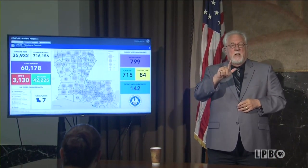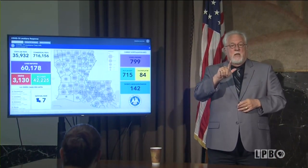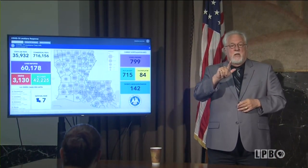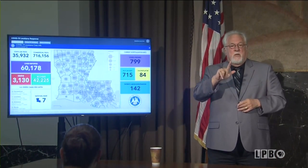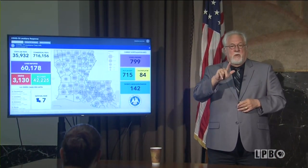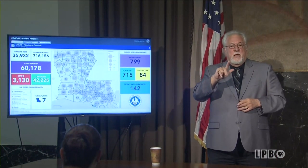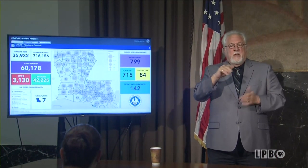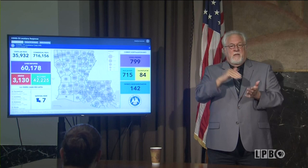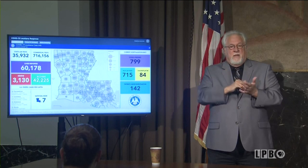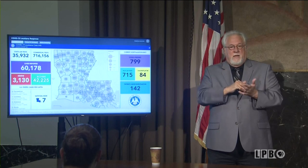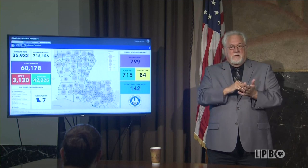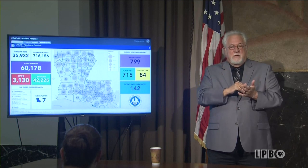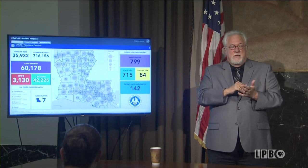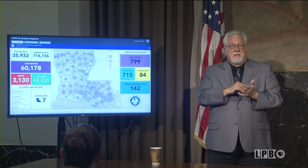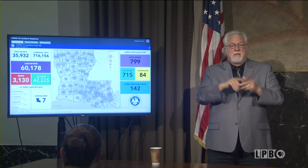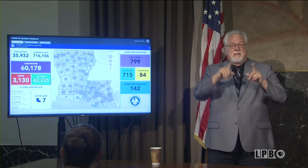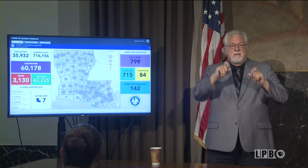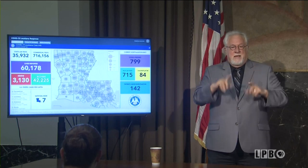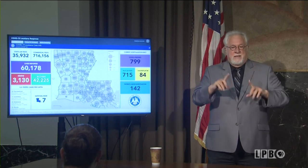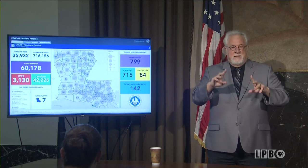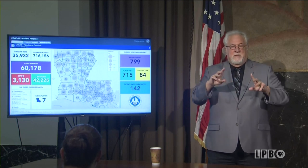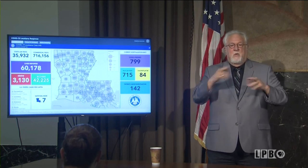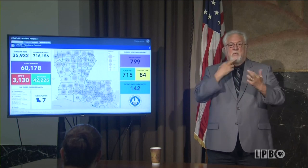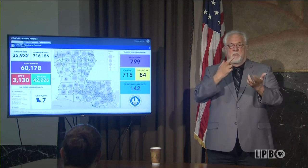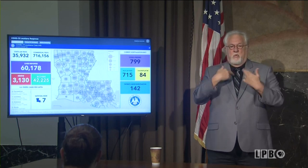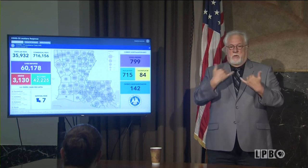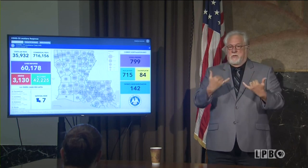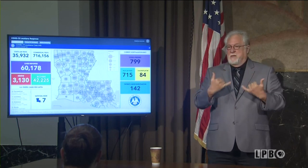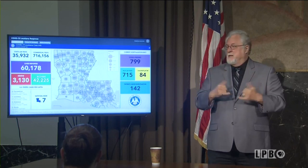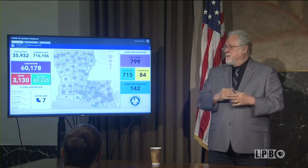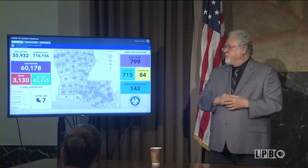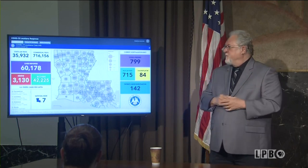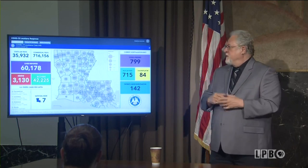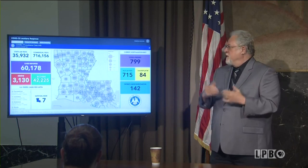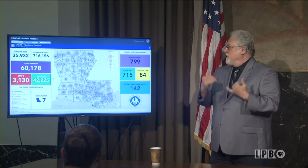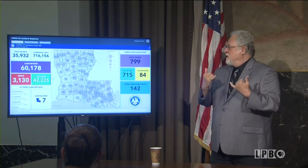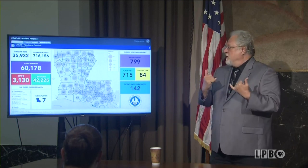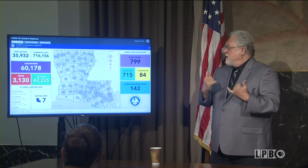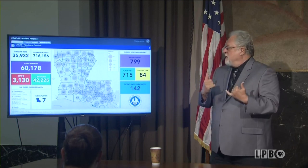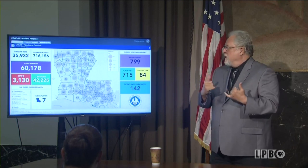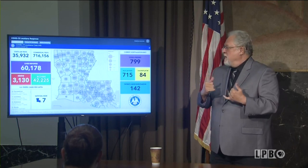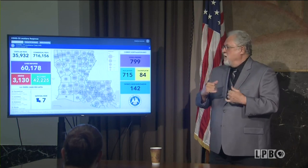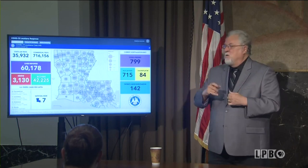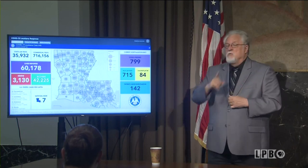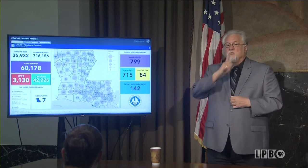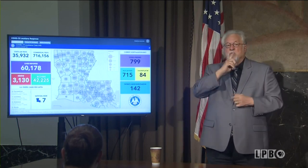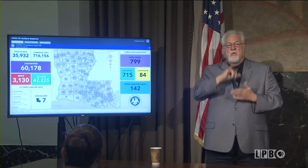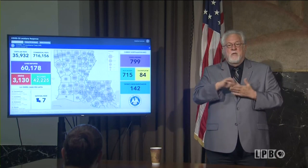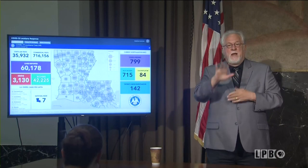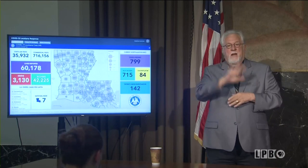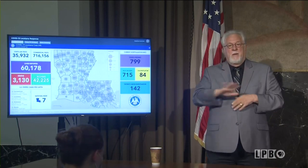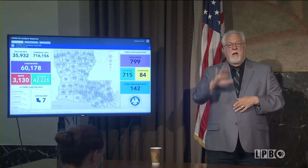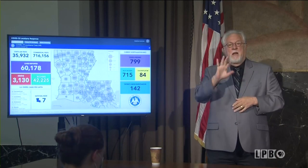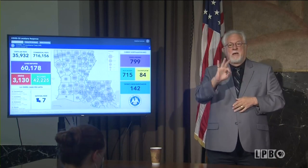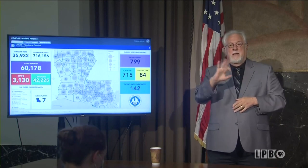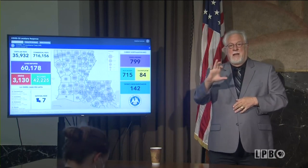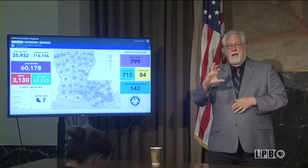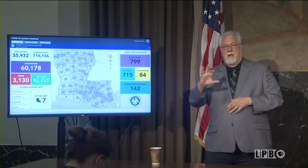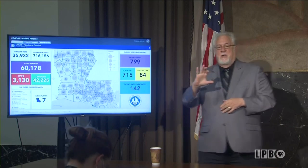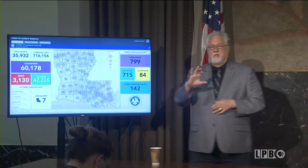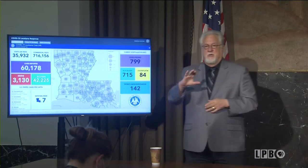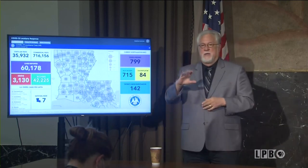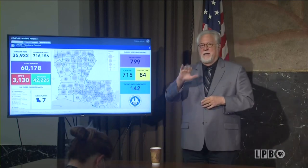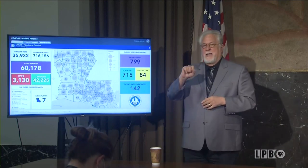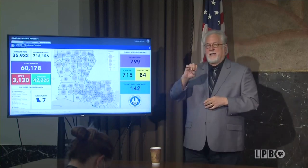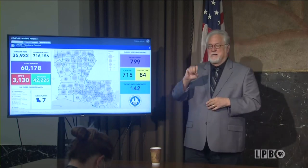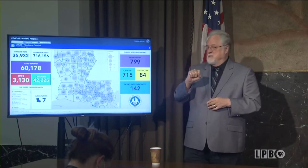23,000 tests being reported today. Now, it is true that about 900 of the cases